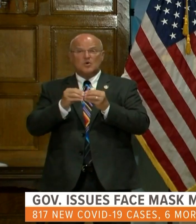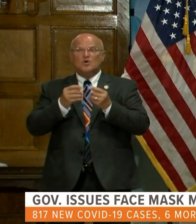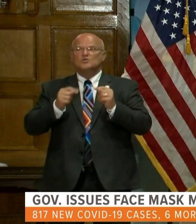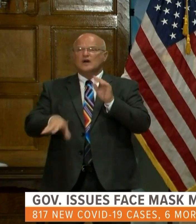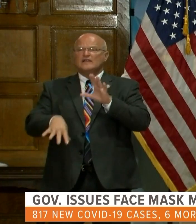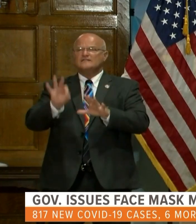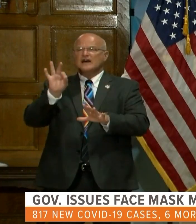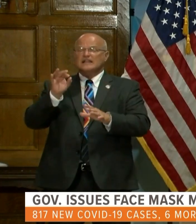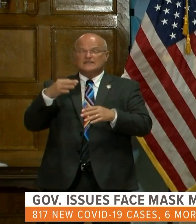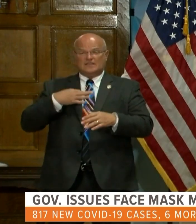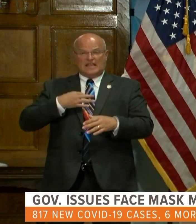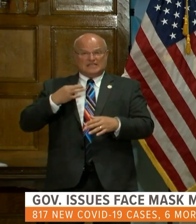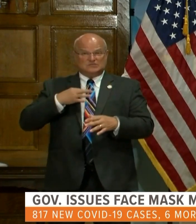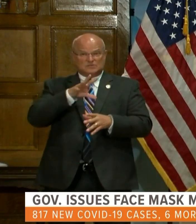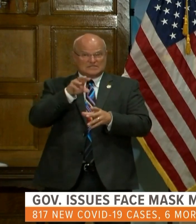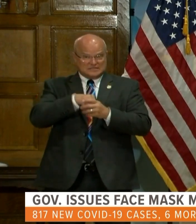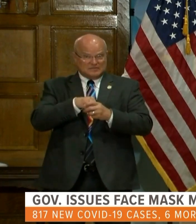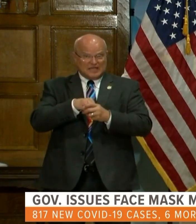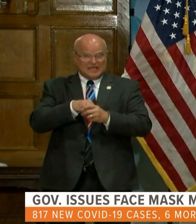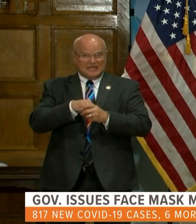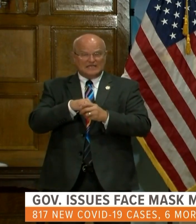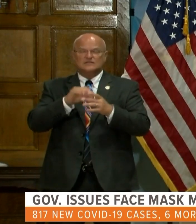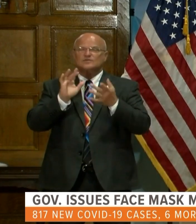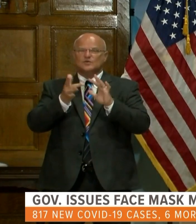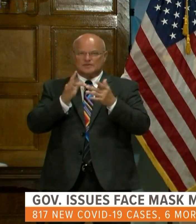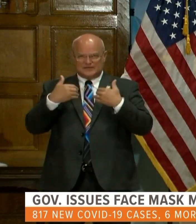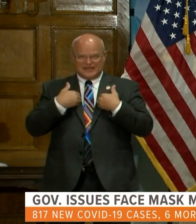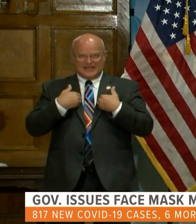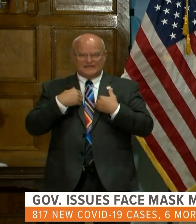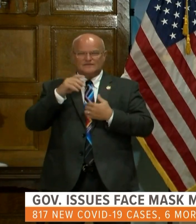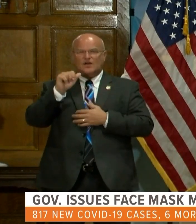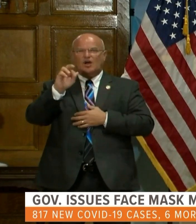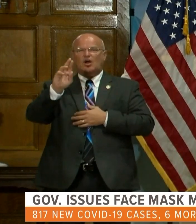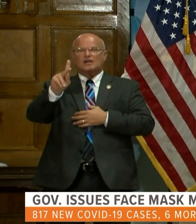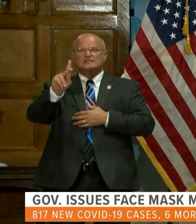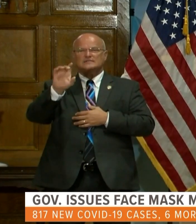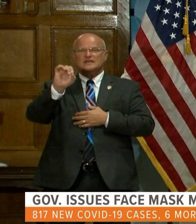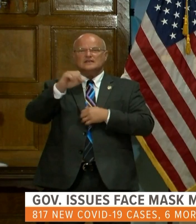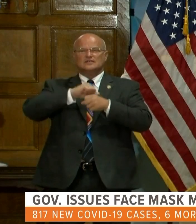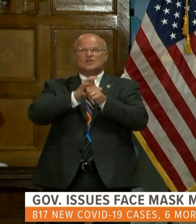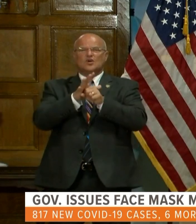trying to find out if they're eligible to participate, there's a website. It's